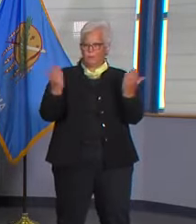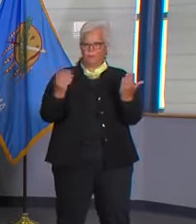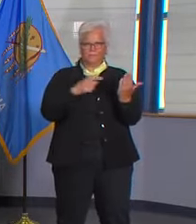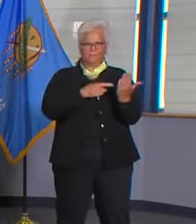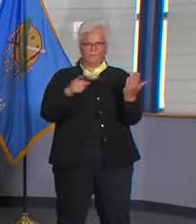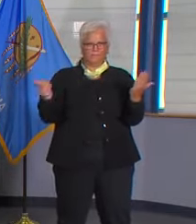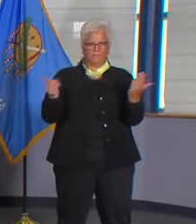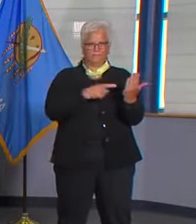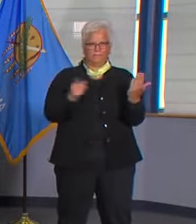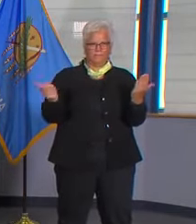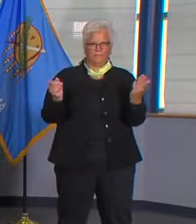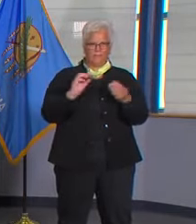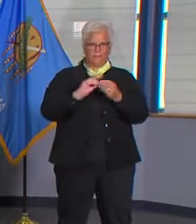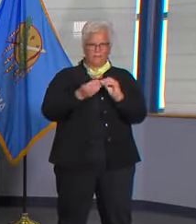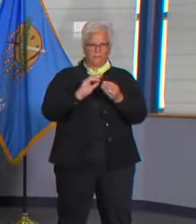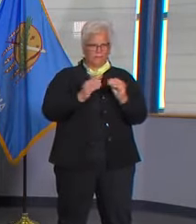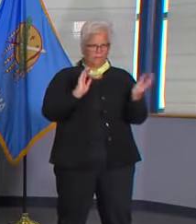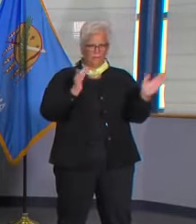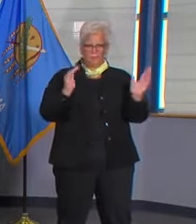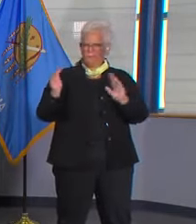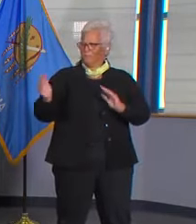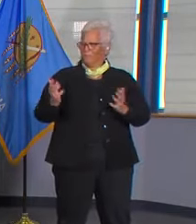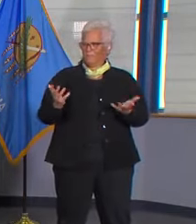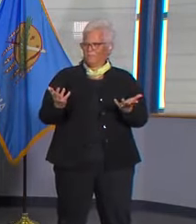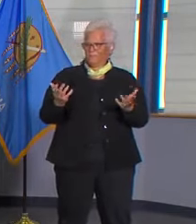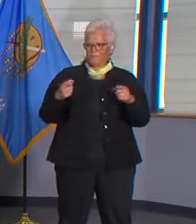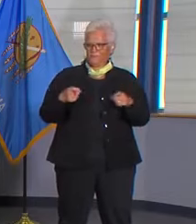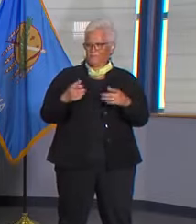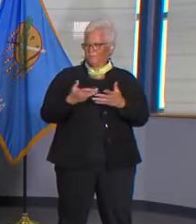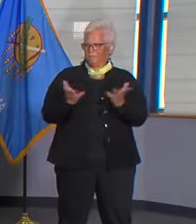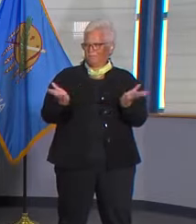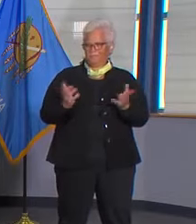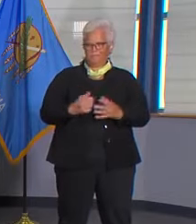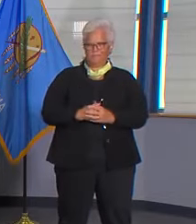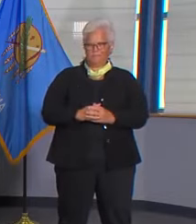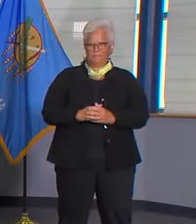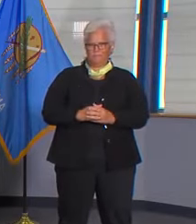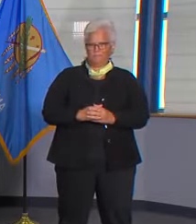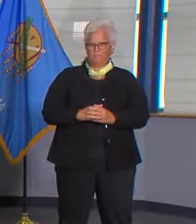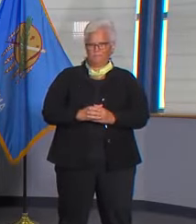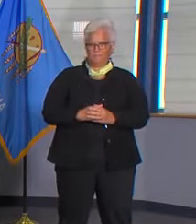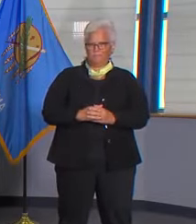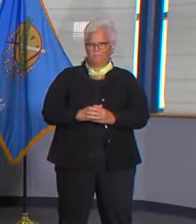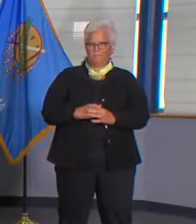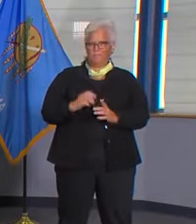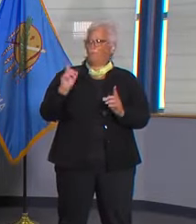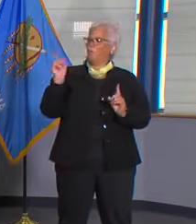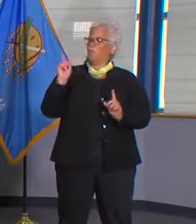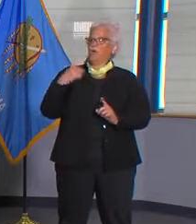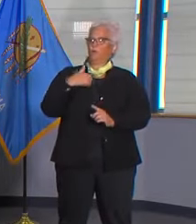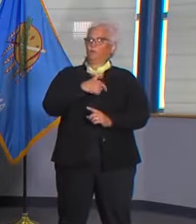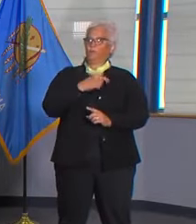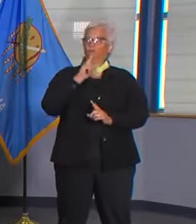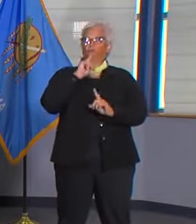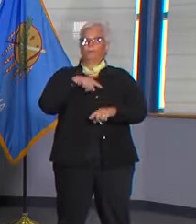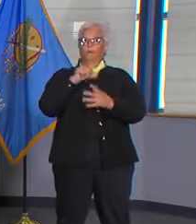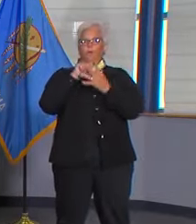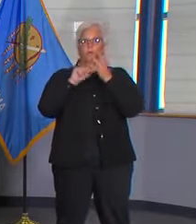together, how would you describe to Tulsa where we're at right now in this pandemic and what things are like? Well, I really think